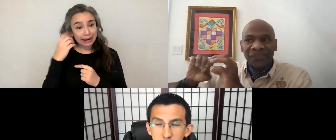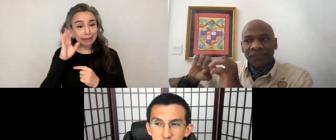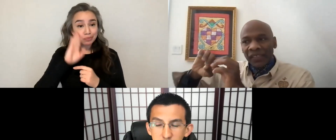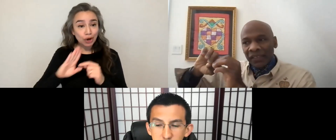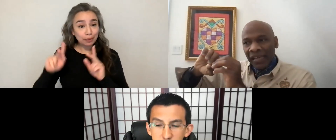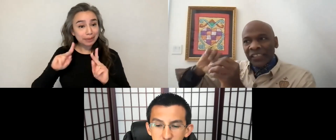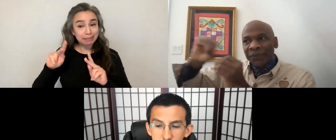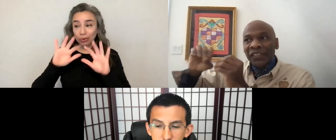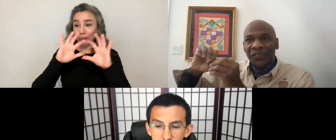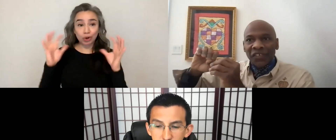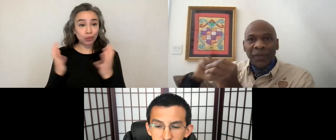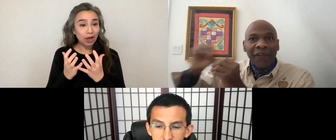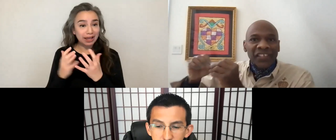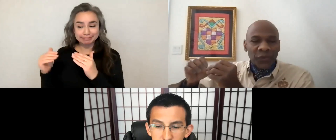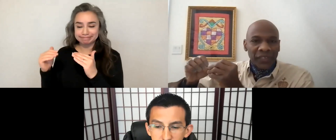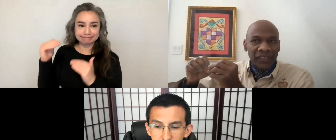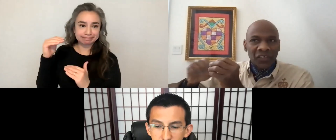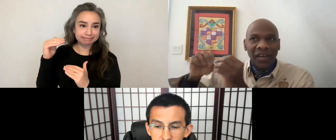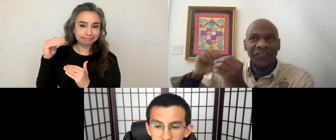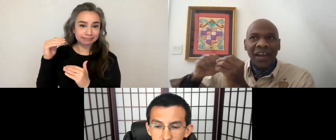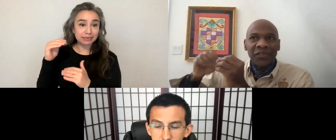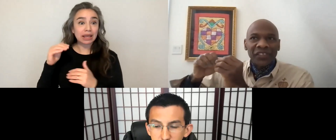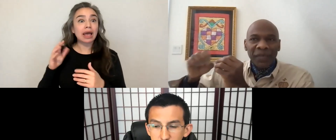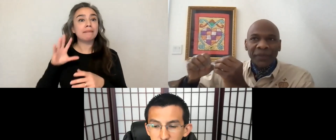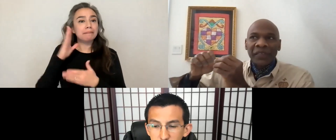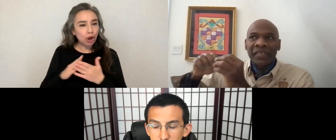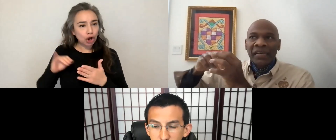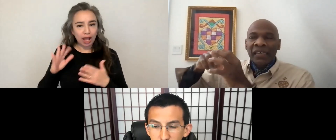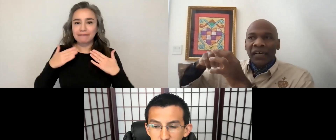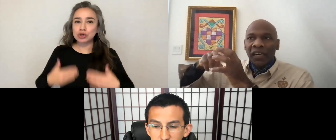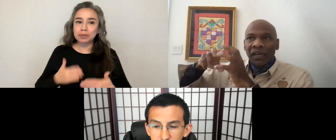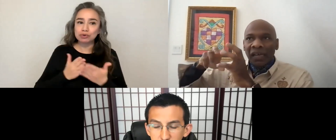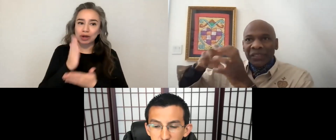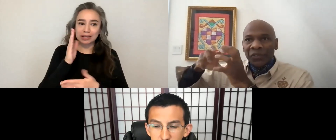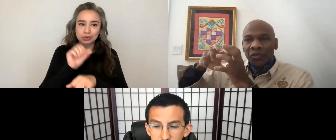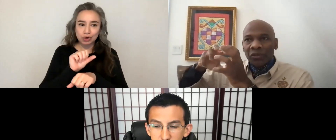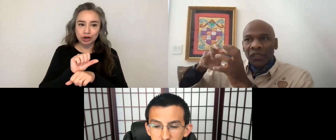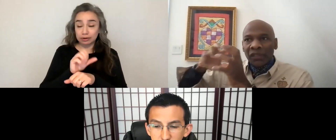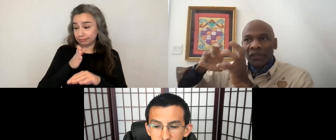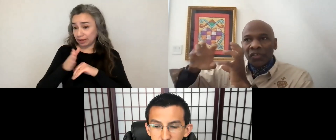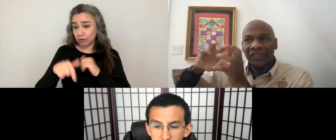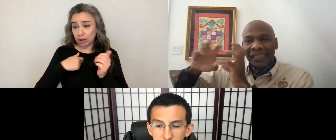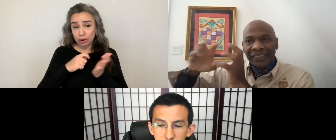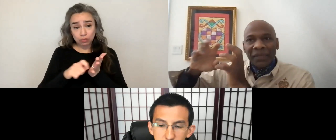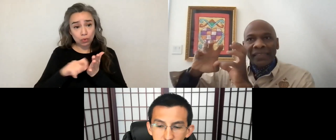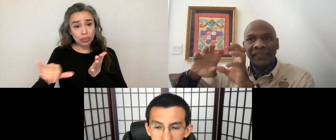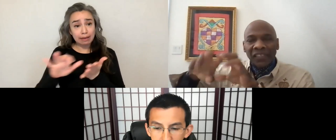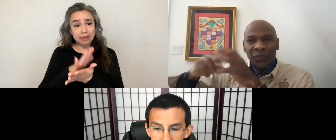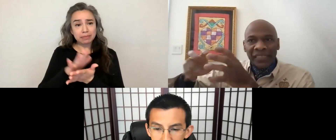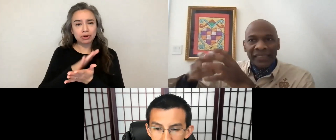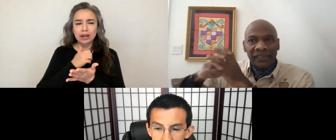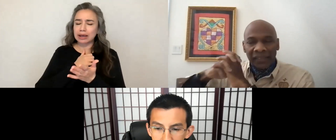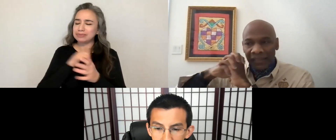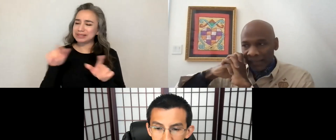including as part of human rights work. So after I wrote this paper, I was able to use that same lens